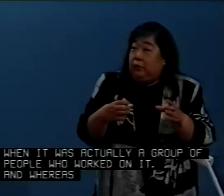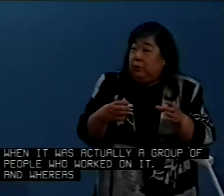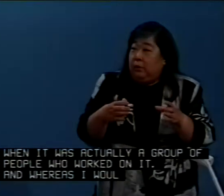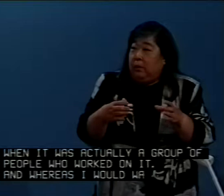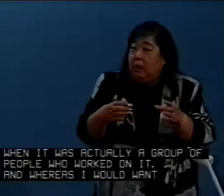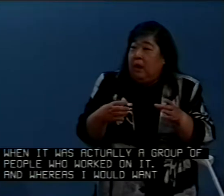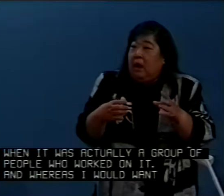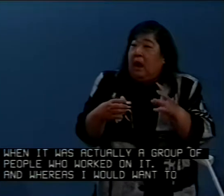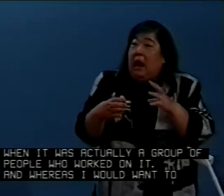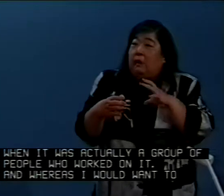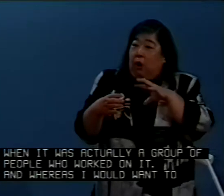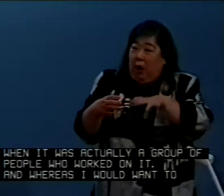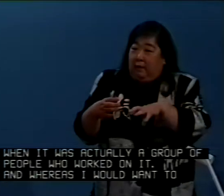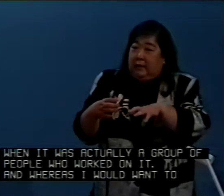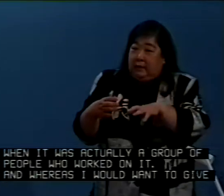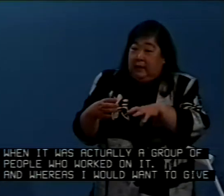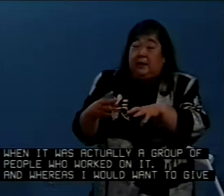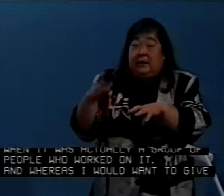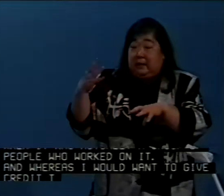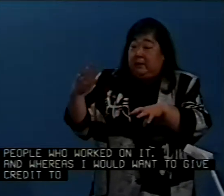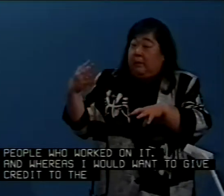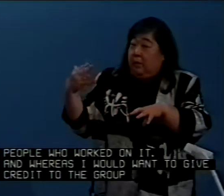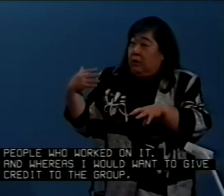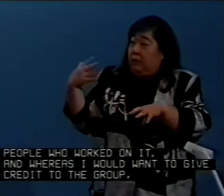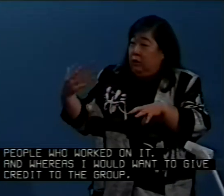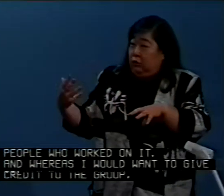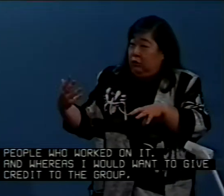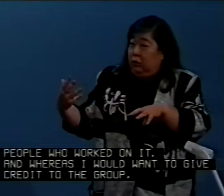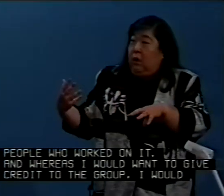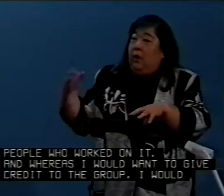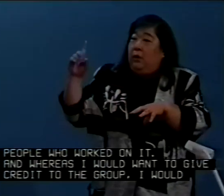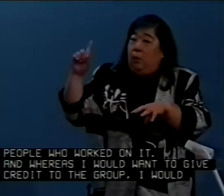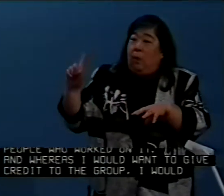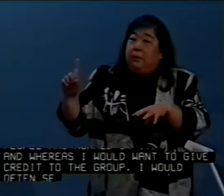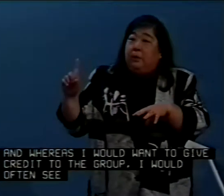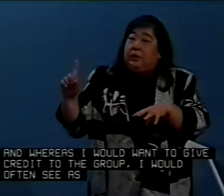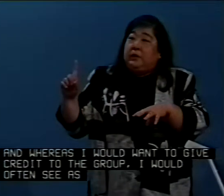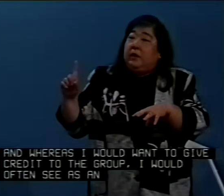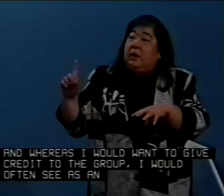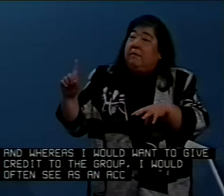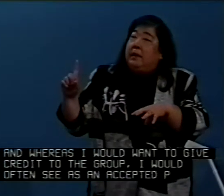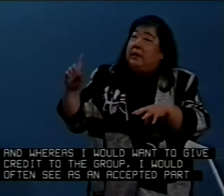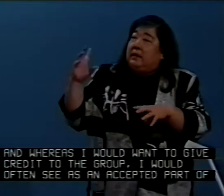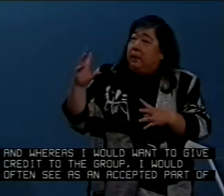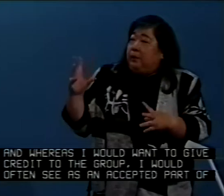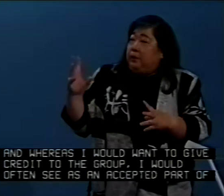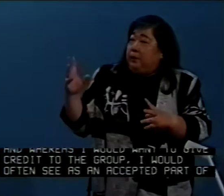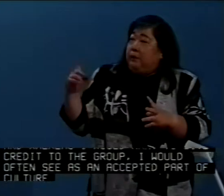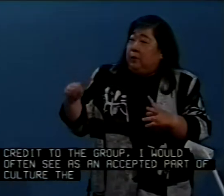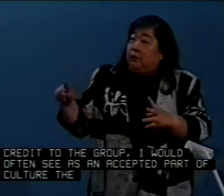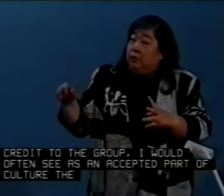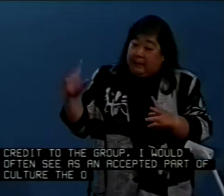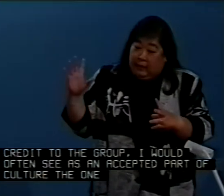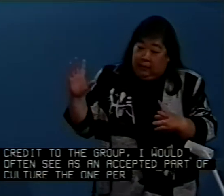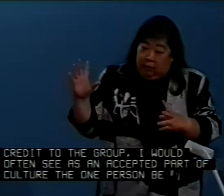group, I would often see as an accepted part of culture the one person being the spokesperson for the group as getting the